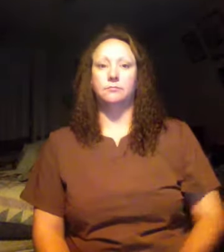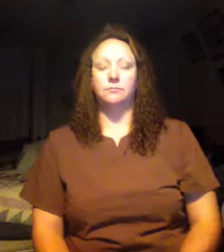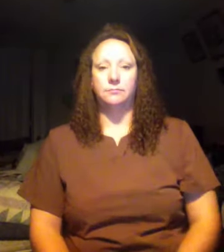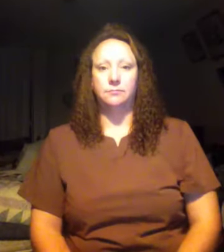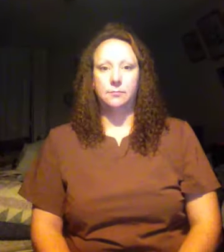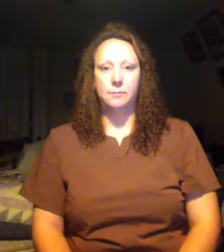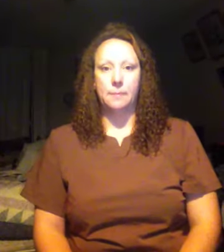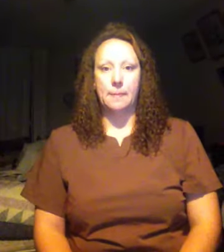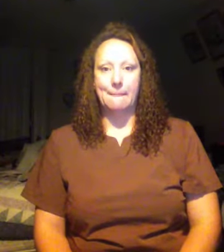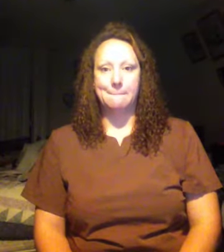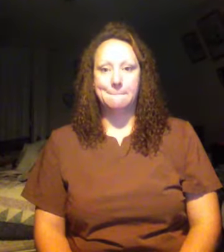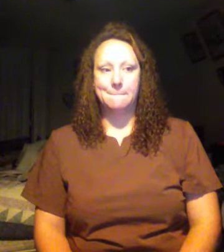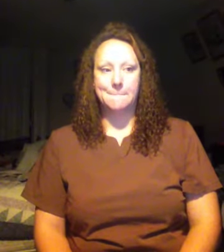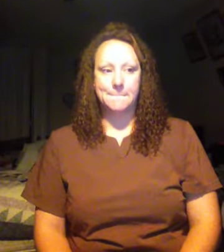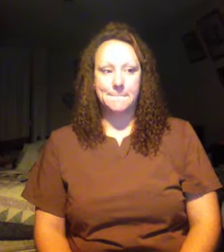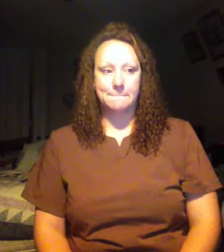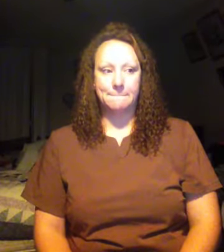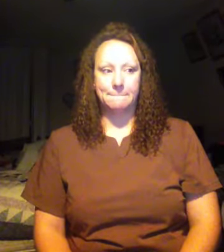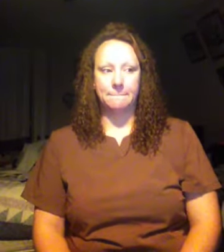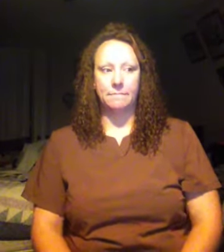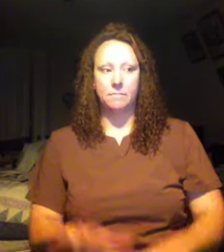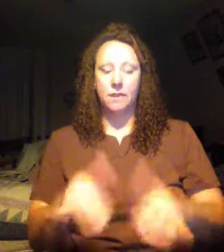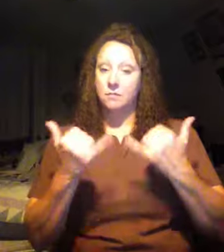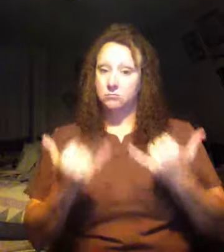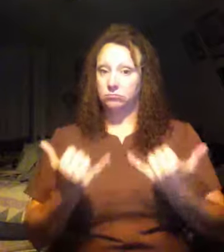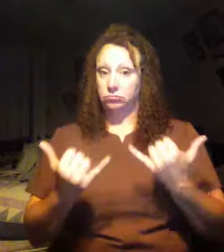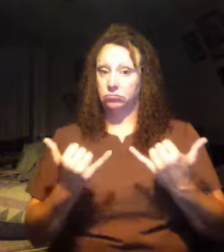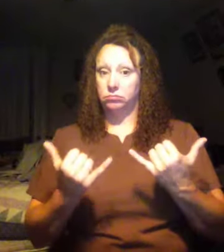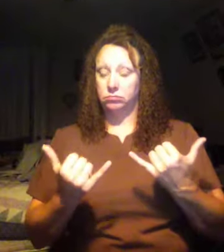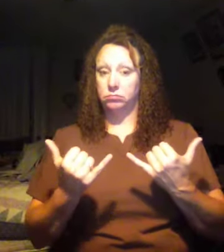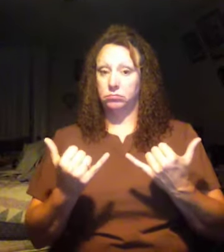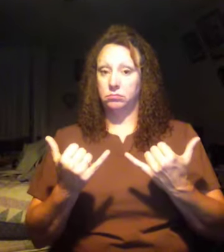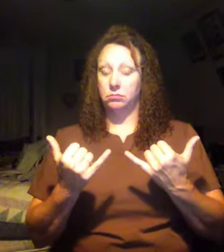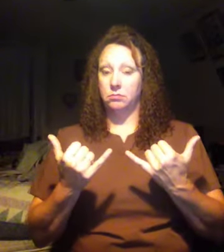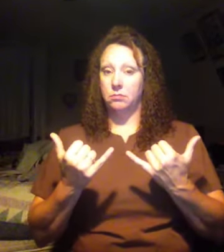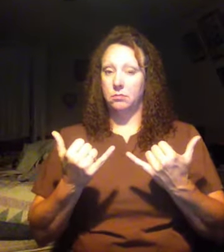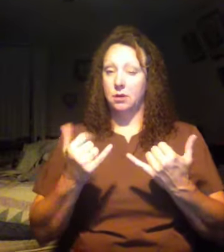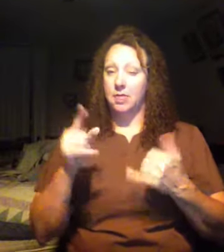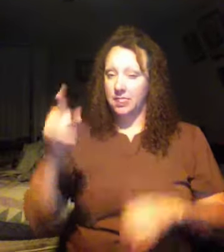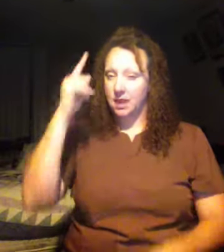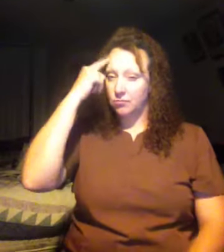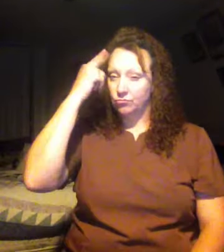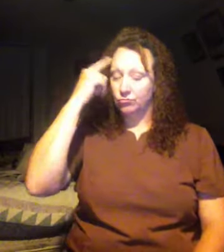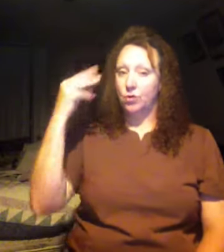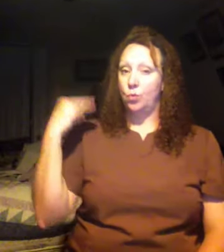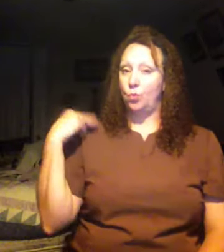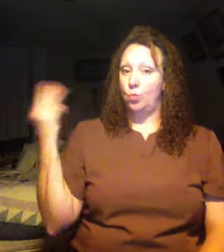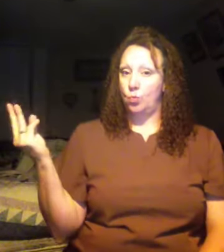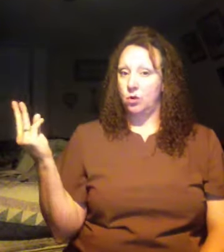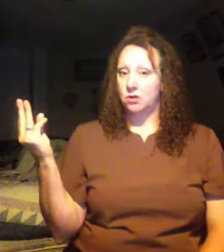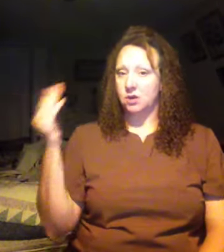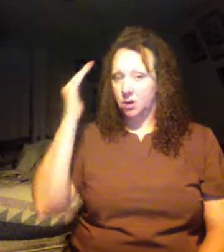Now, even though Washington knew he only had 2/5 of the people behind him, he goes back to